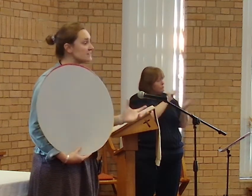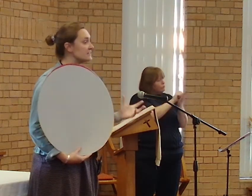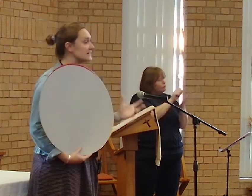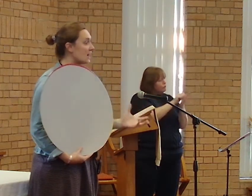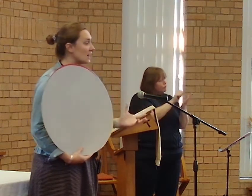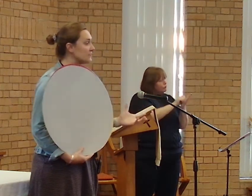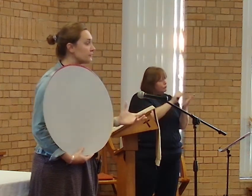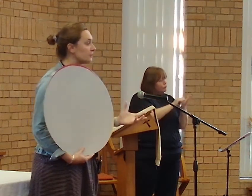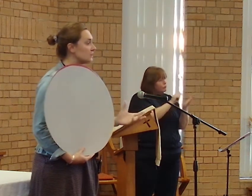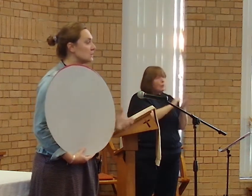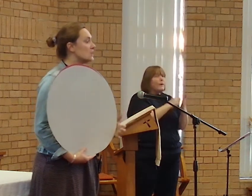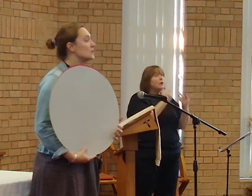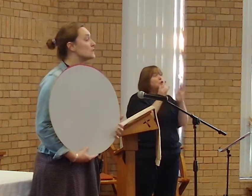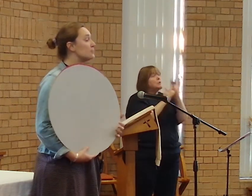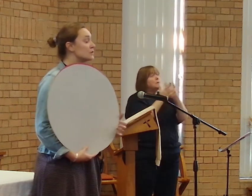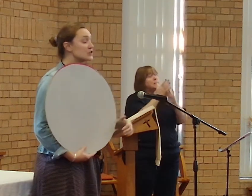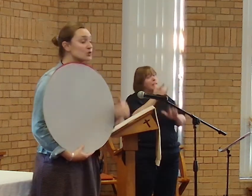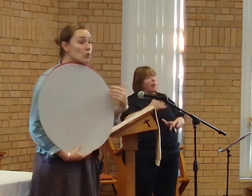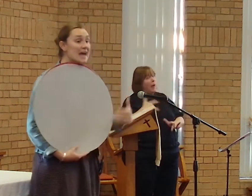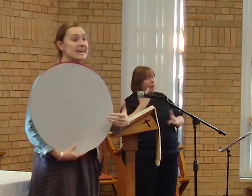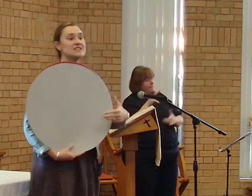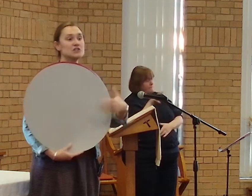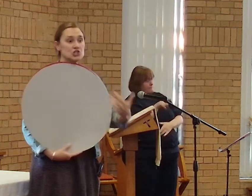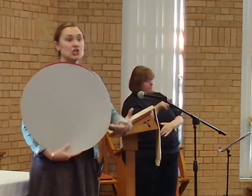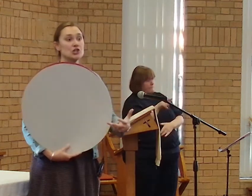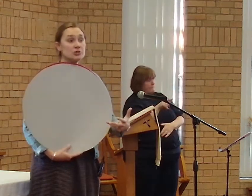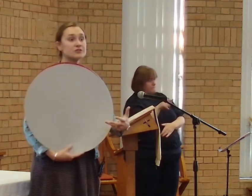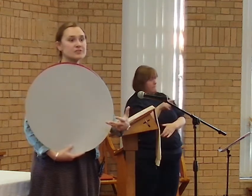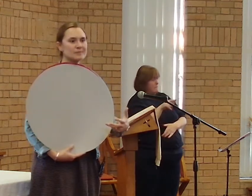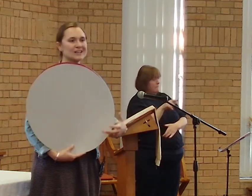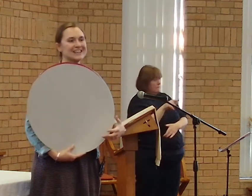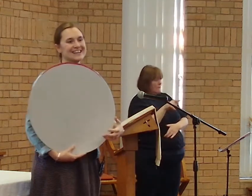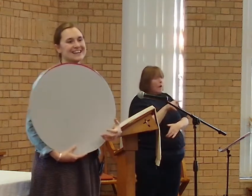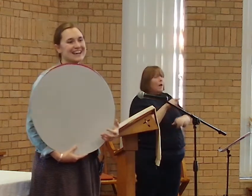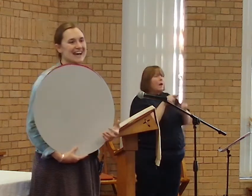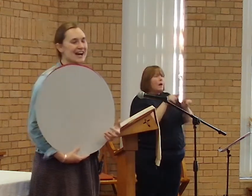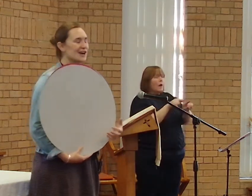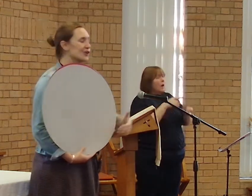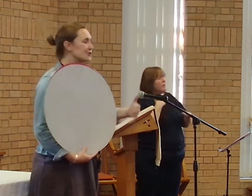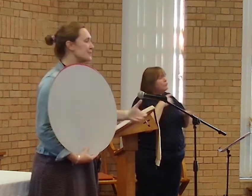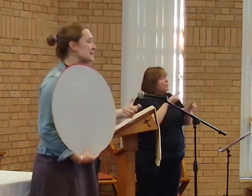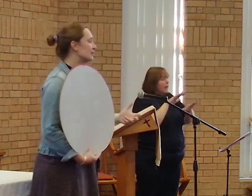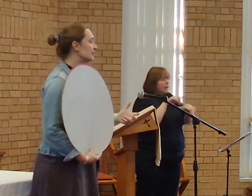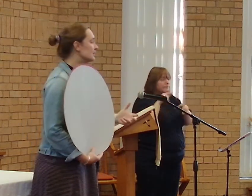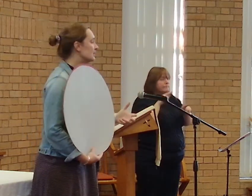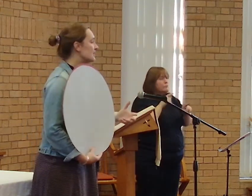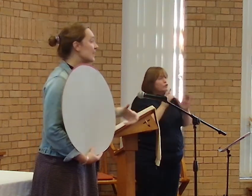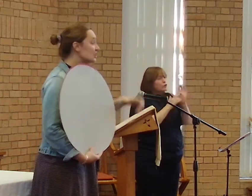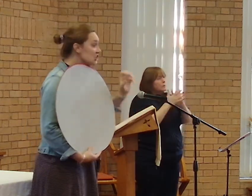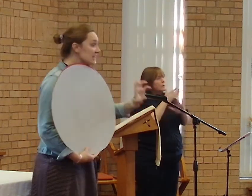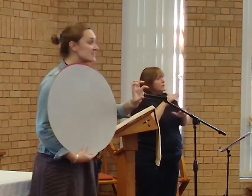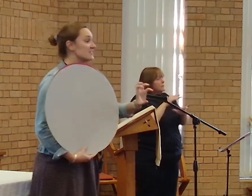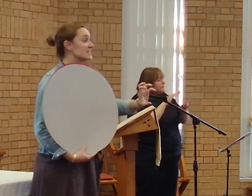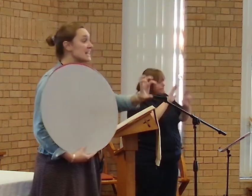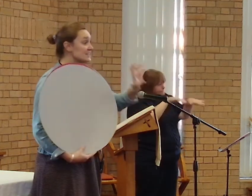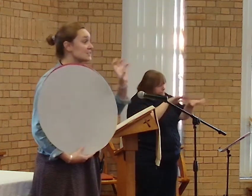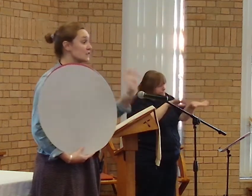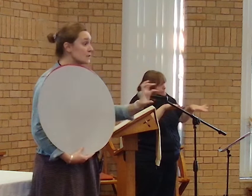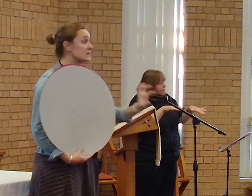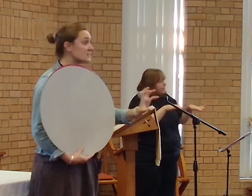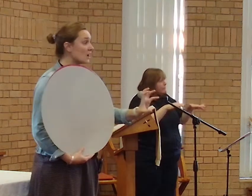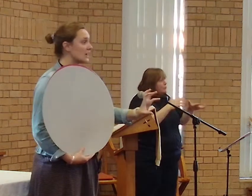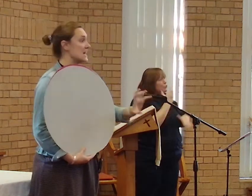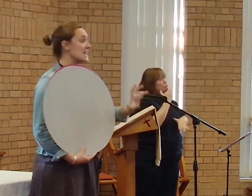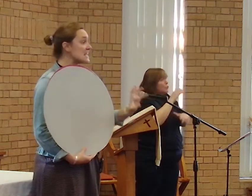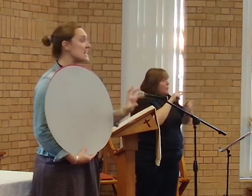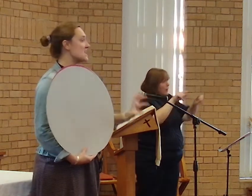of Jesus' life to persuade the Jews, God's people, that Jesus is